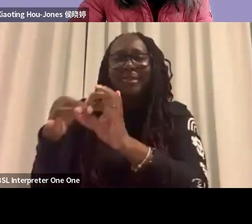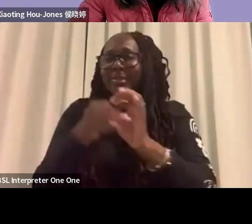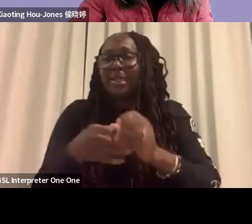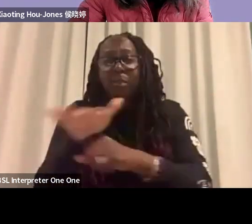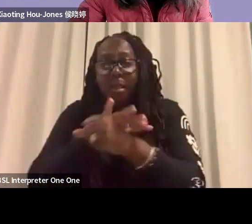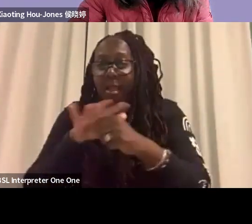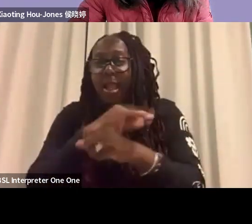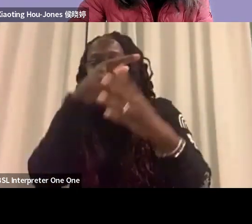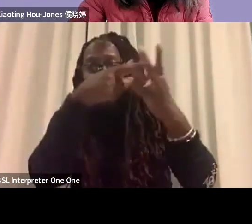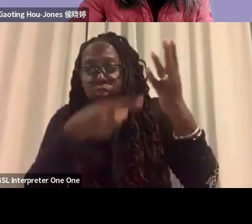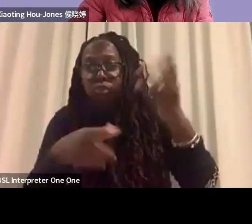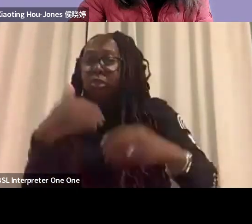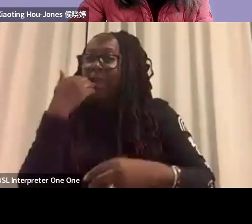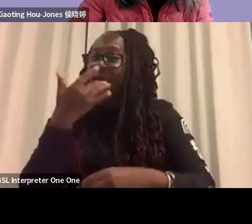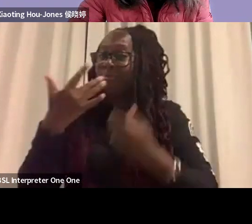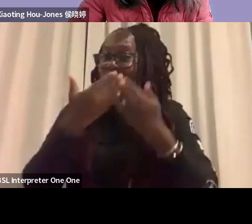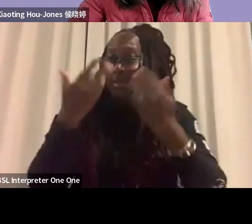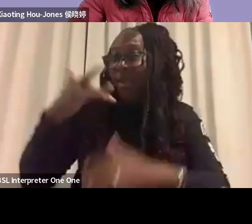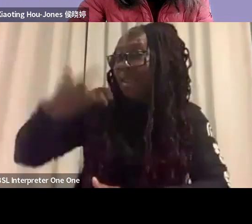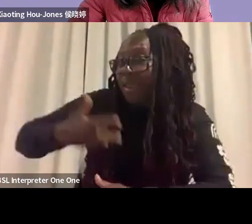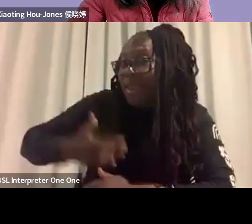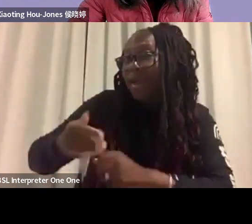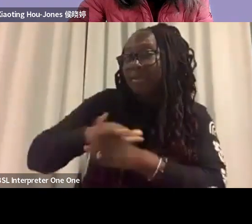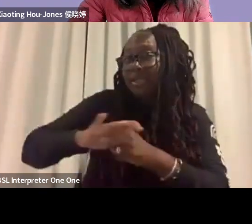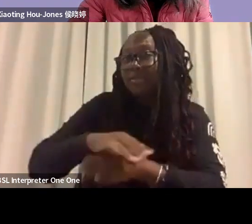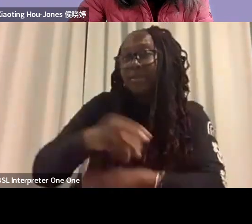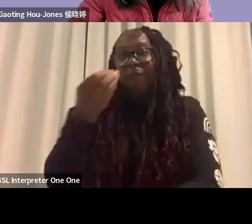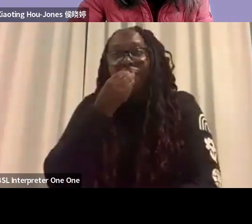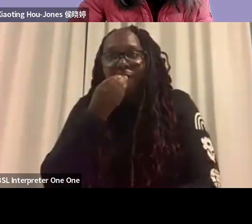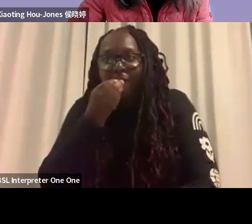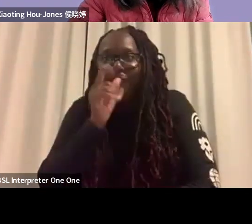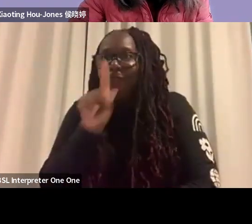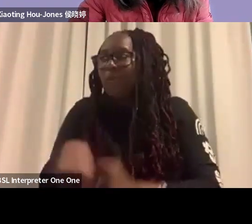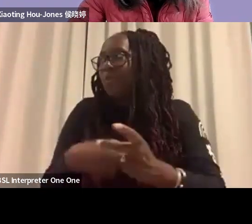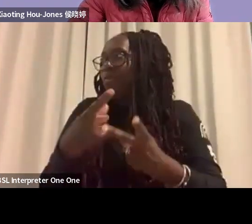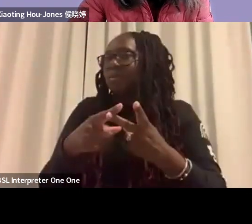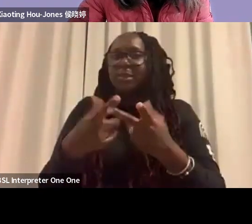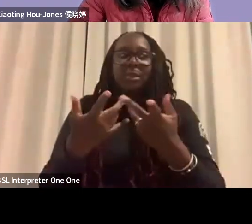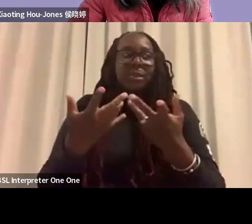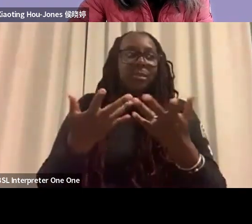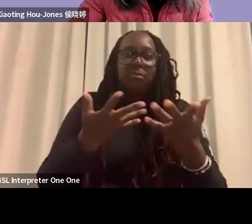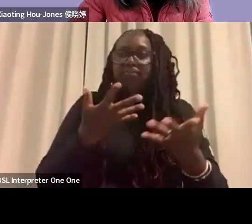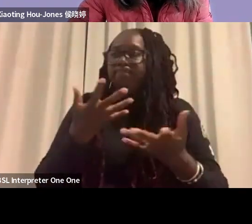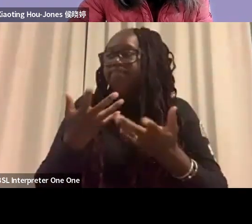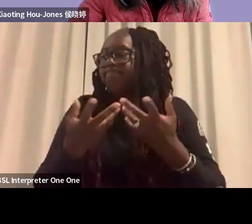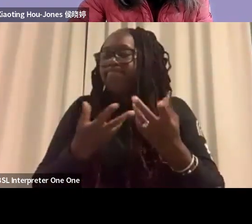in our everyday life, such as food, alimentation, etc., or some